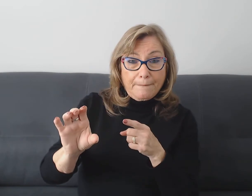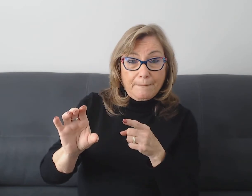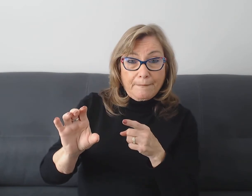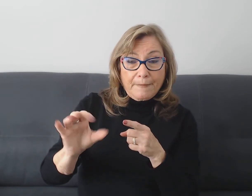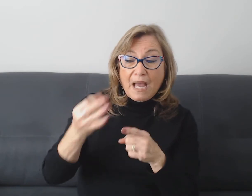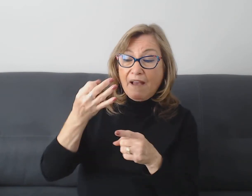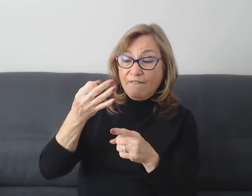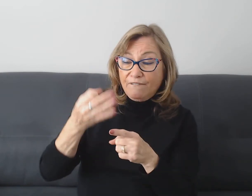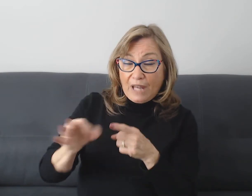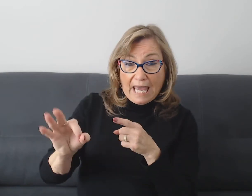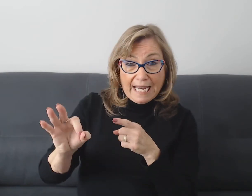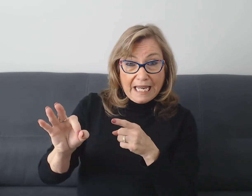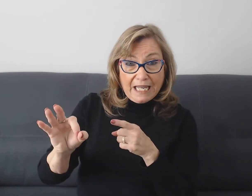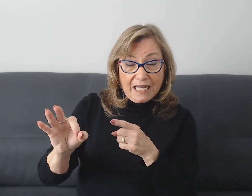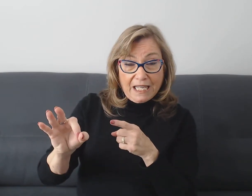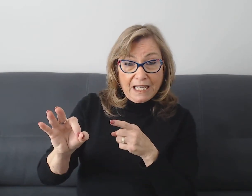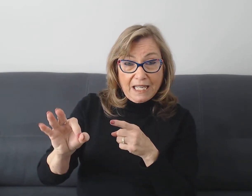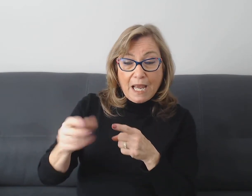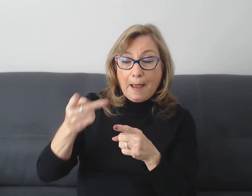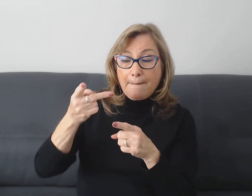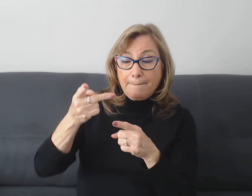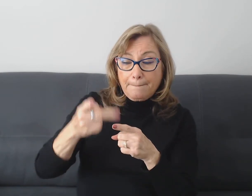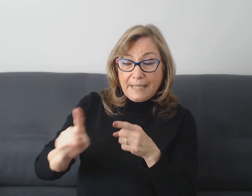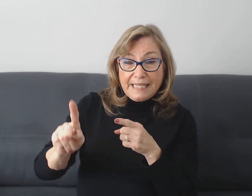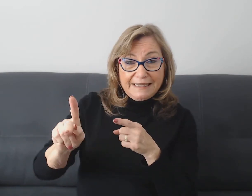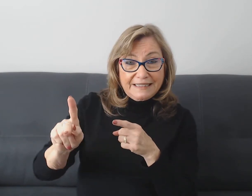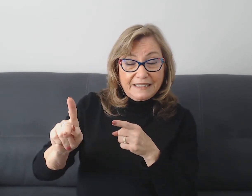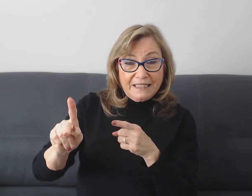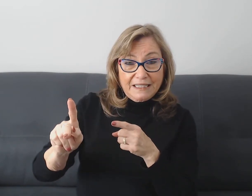flake, piece, segment,